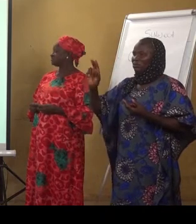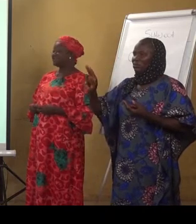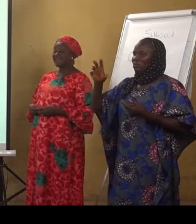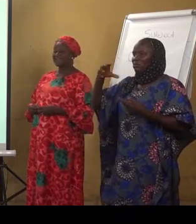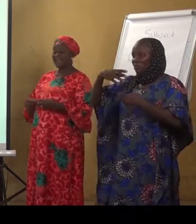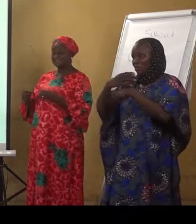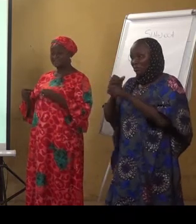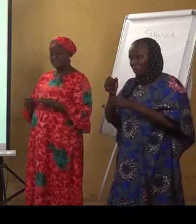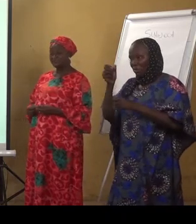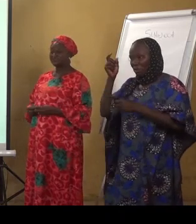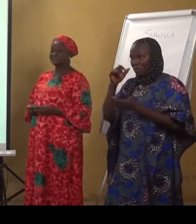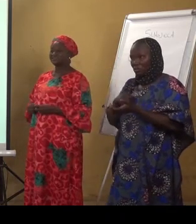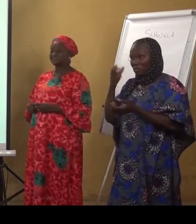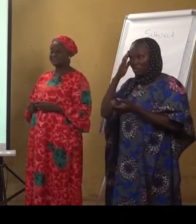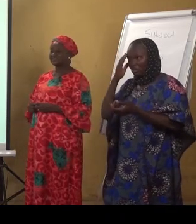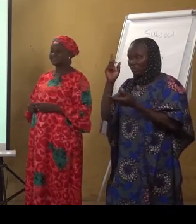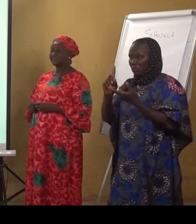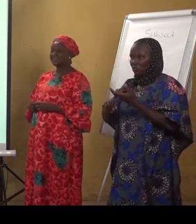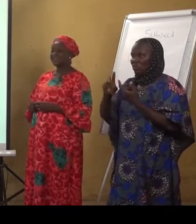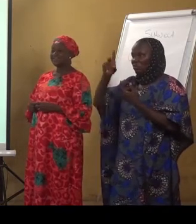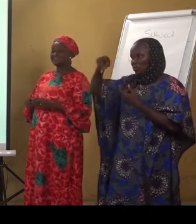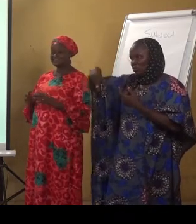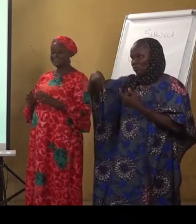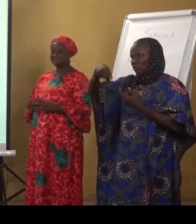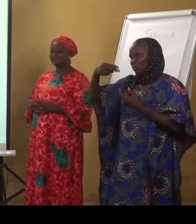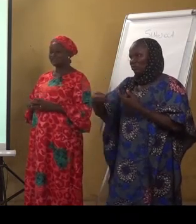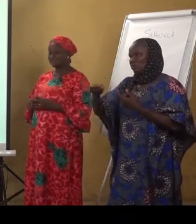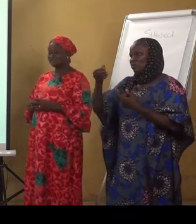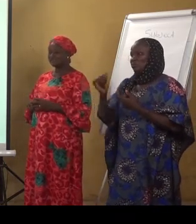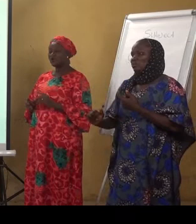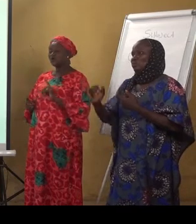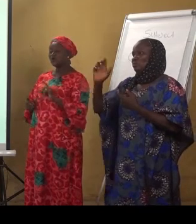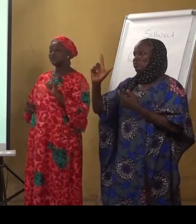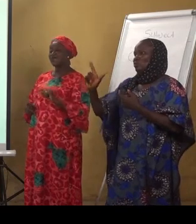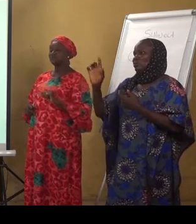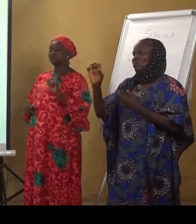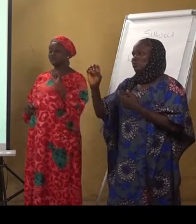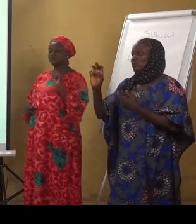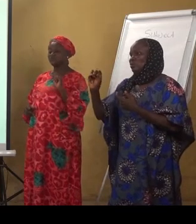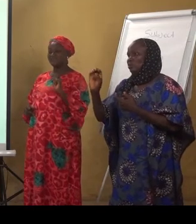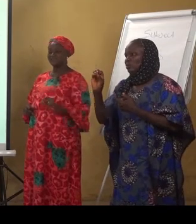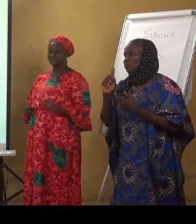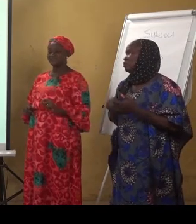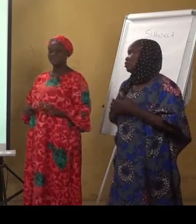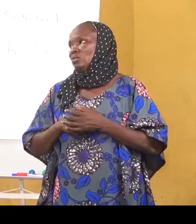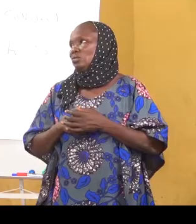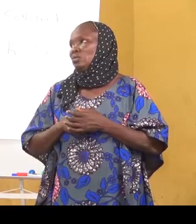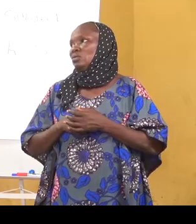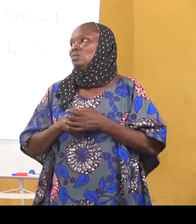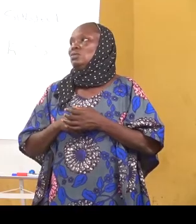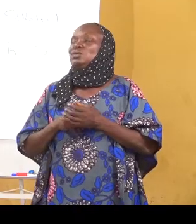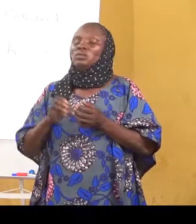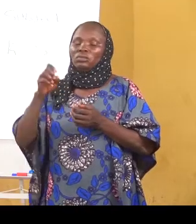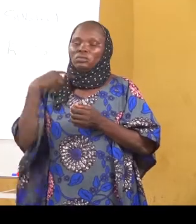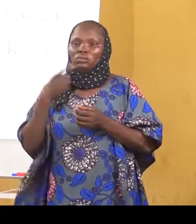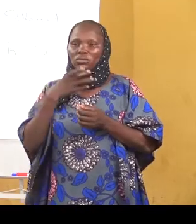Philemon that he had met with his servant, and this servant of his, whom he had known to be a thief, is no